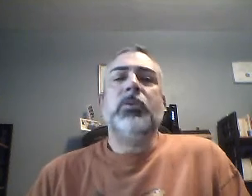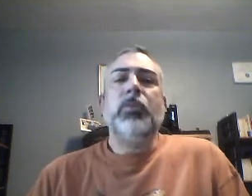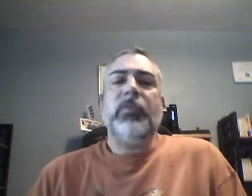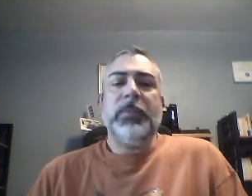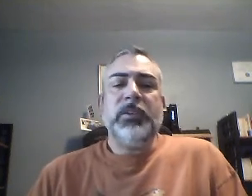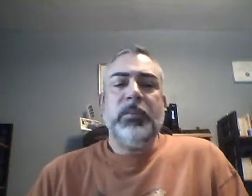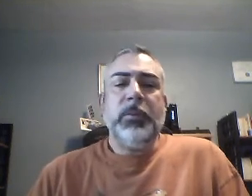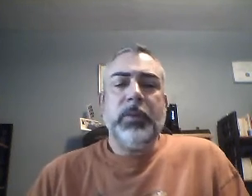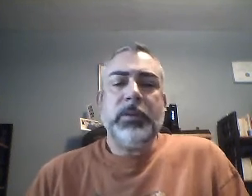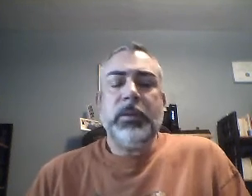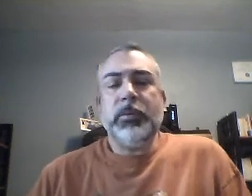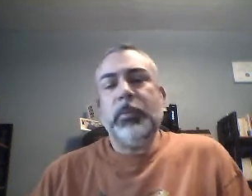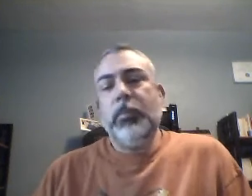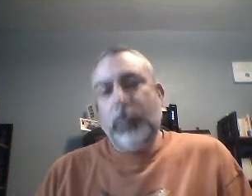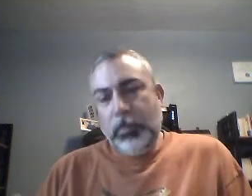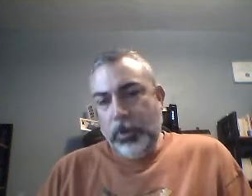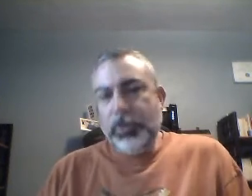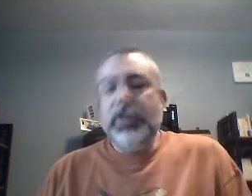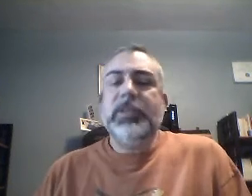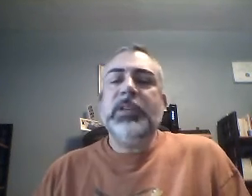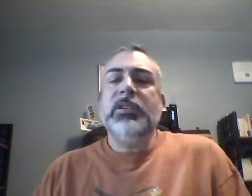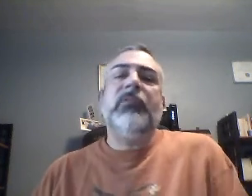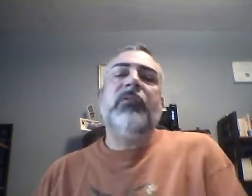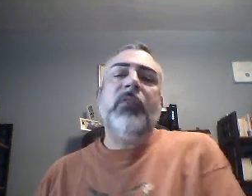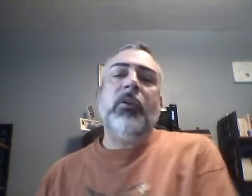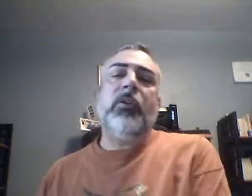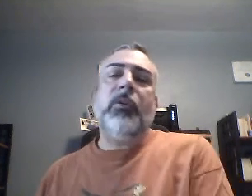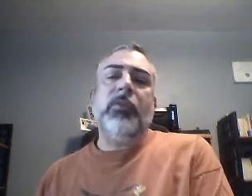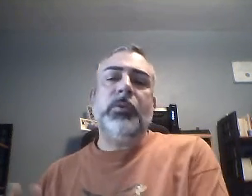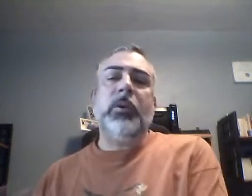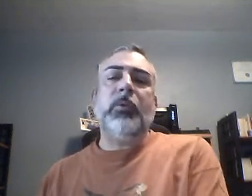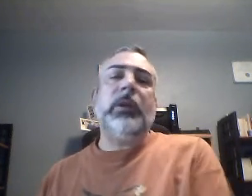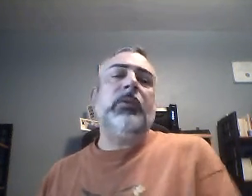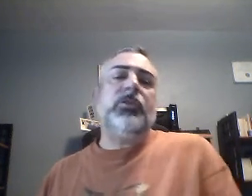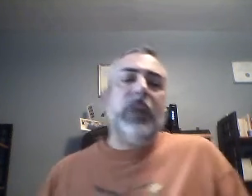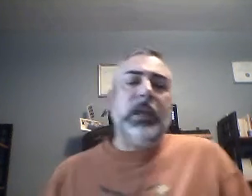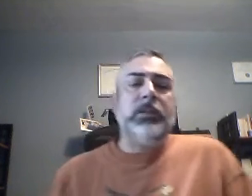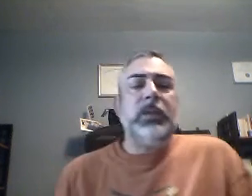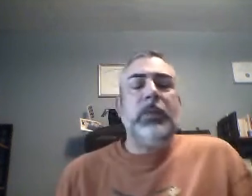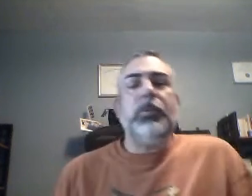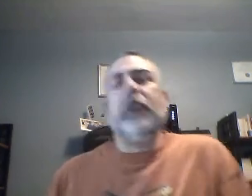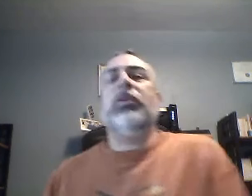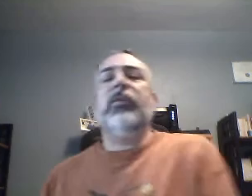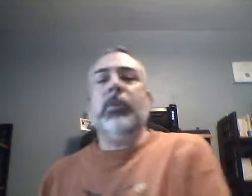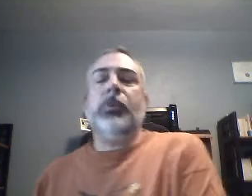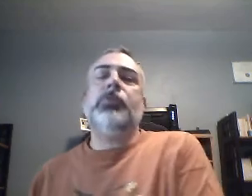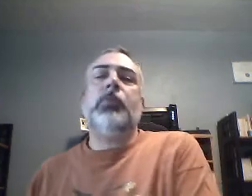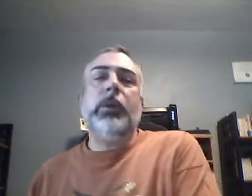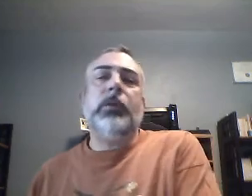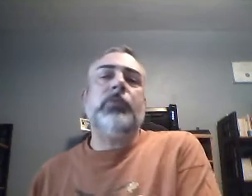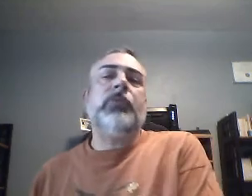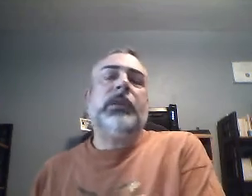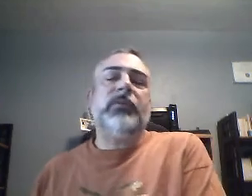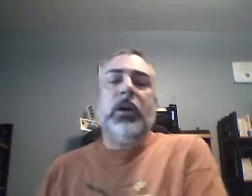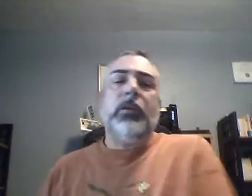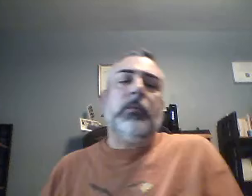excluded from these communities. So there was a marginalization even further of those who were queer and trans, and particularly if you were queer and trans of color,